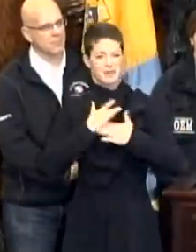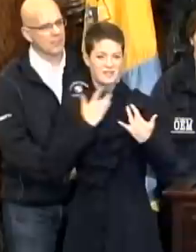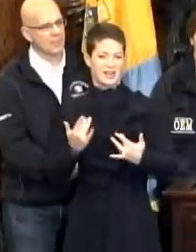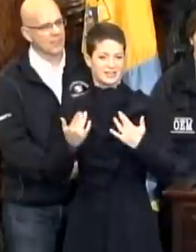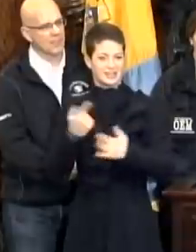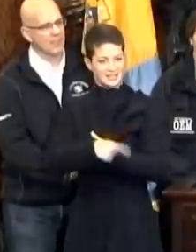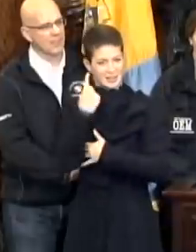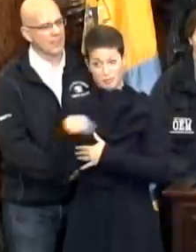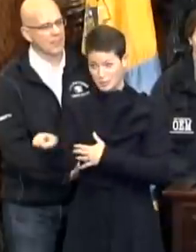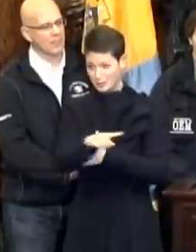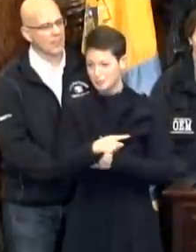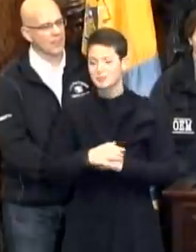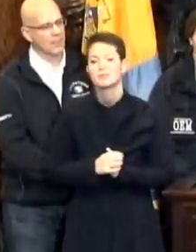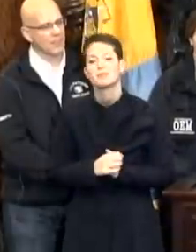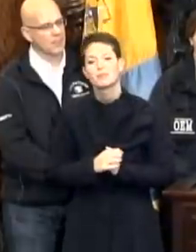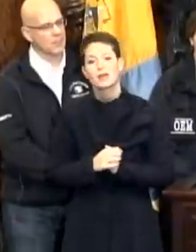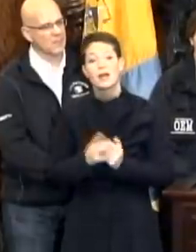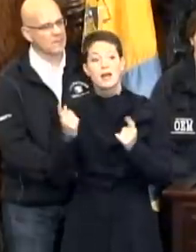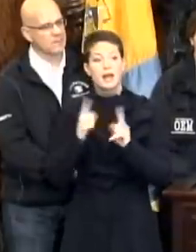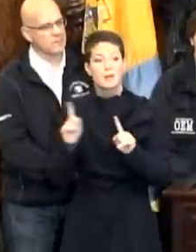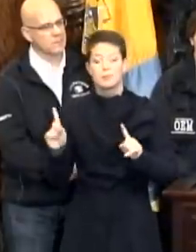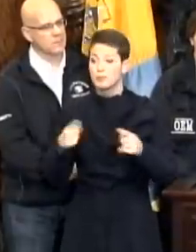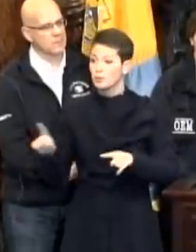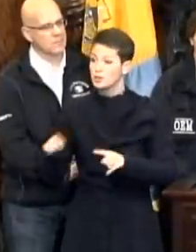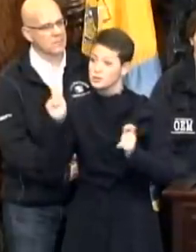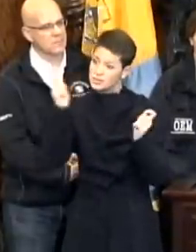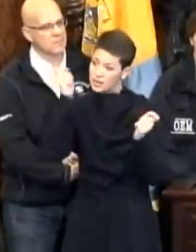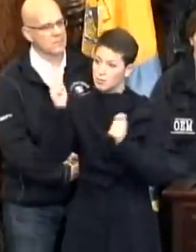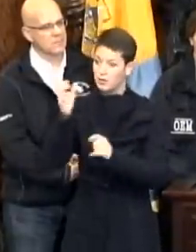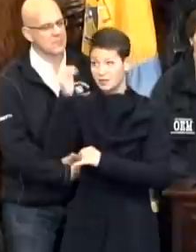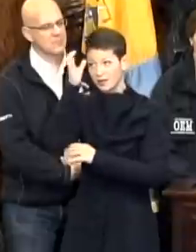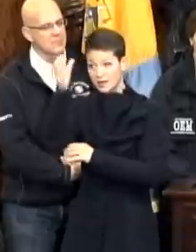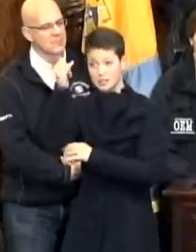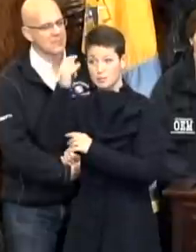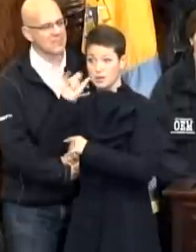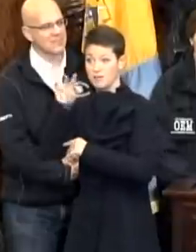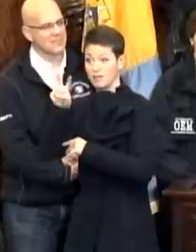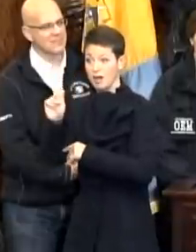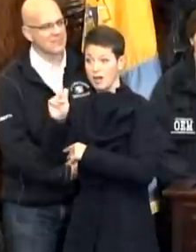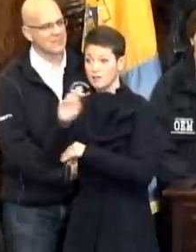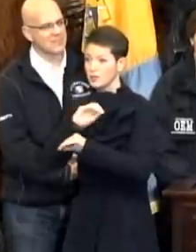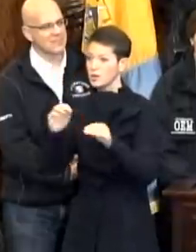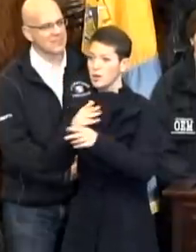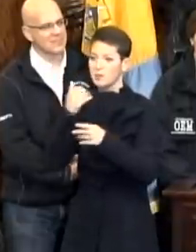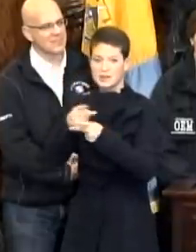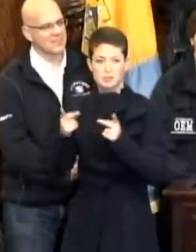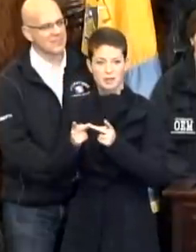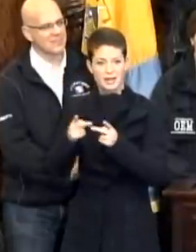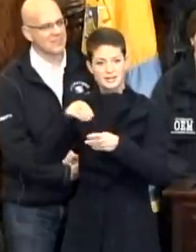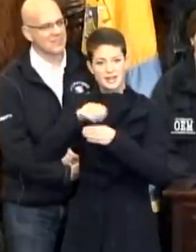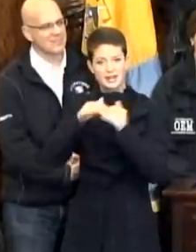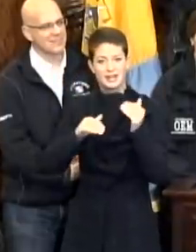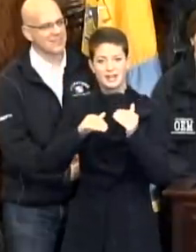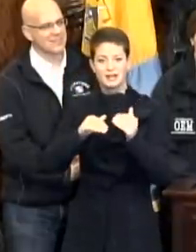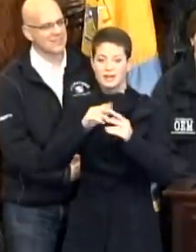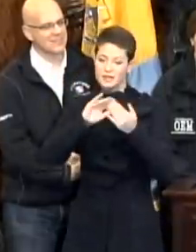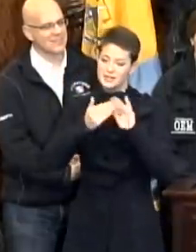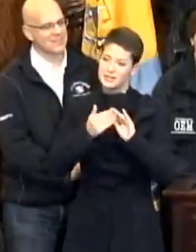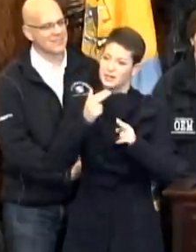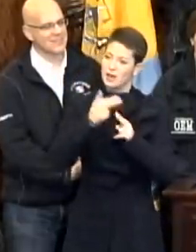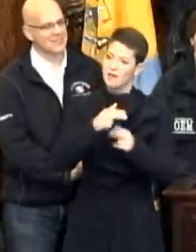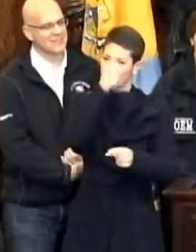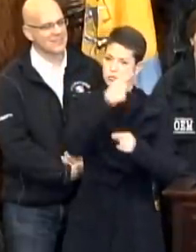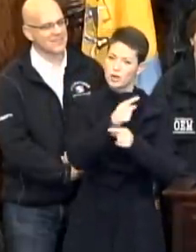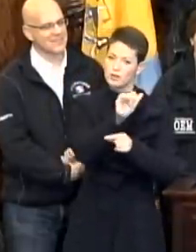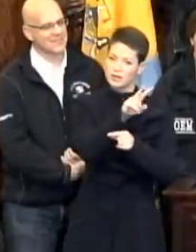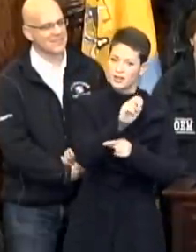Day. When you're celebrating the idea of love, there's no better place to do it than in the city of brotherly love and sisterly